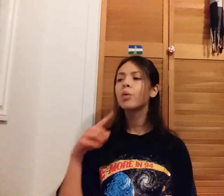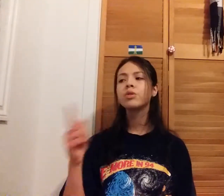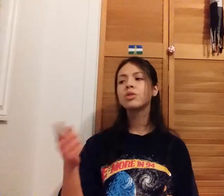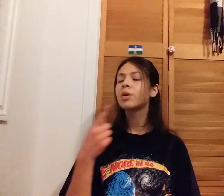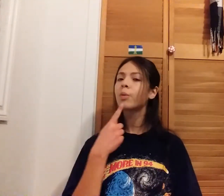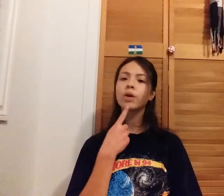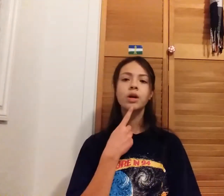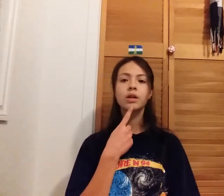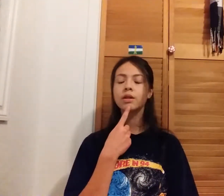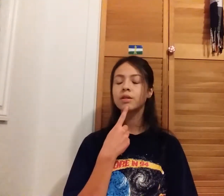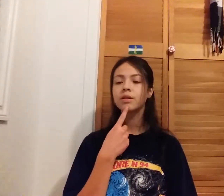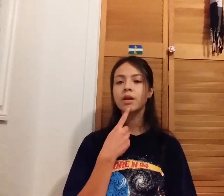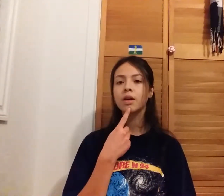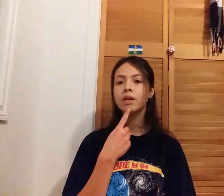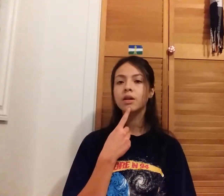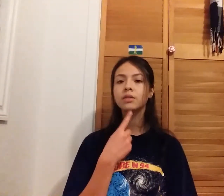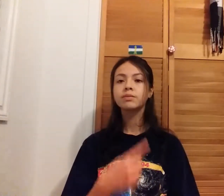she wouldn't say.